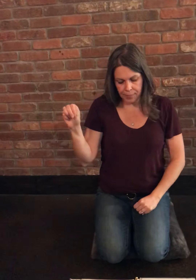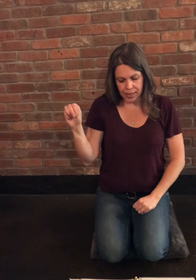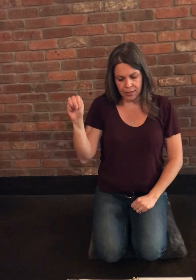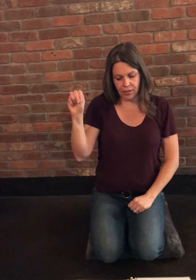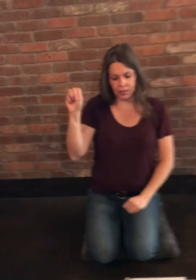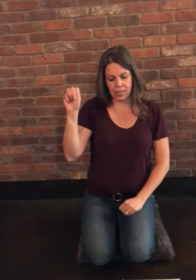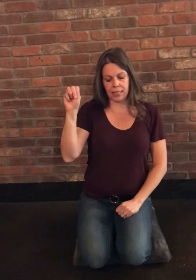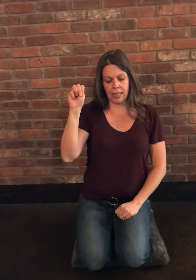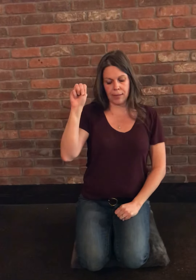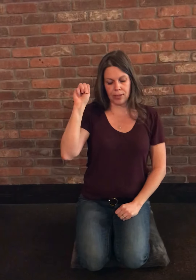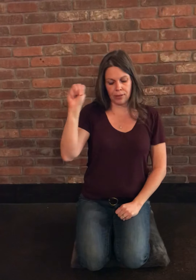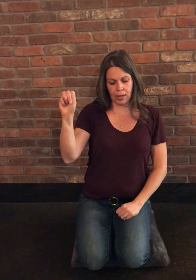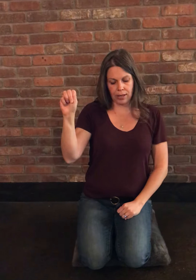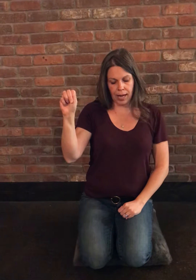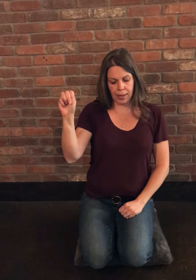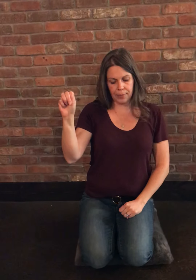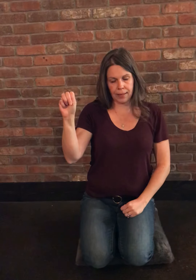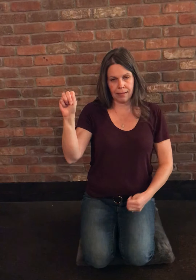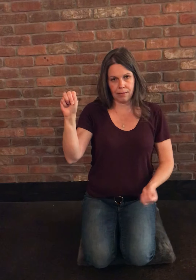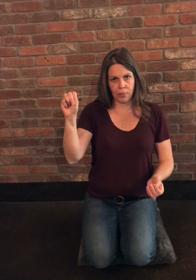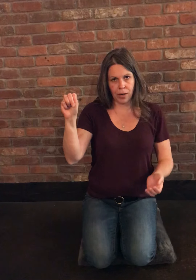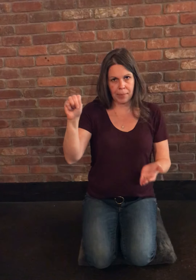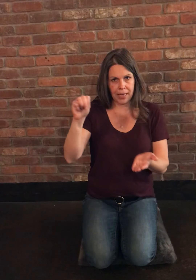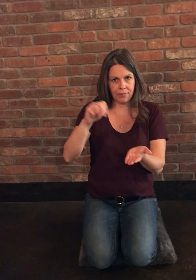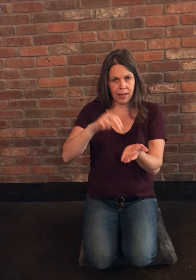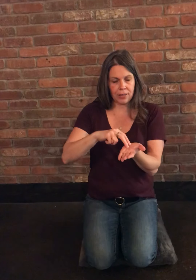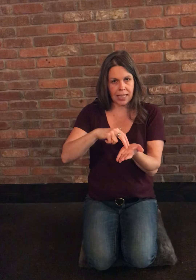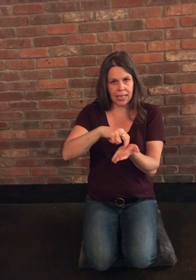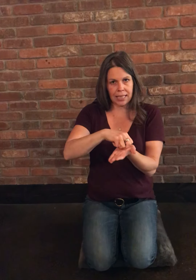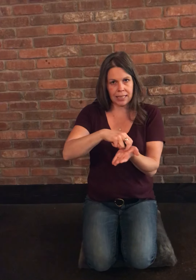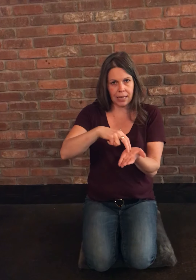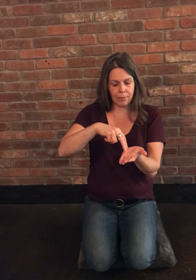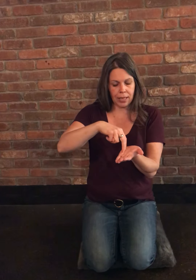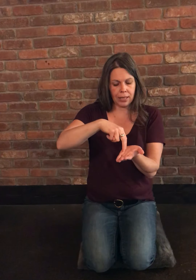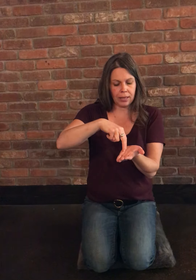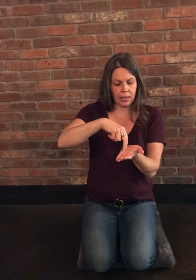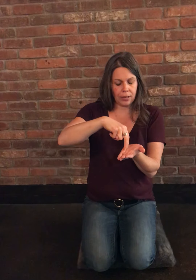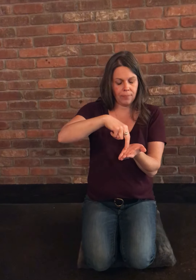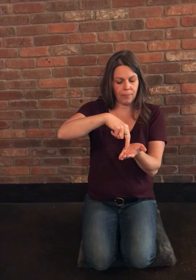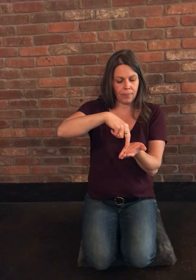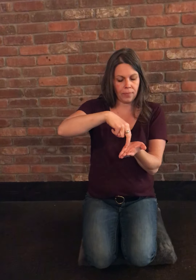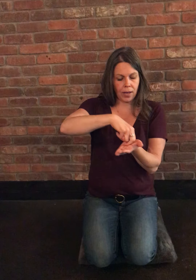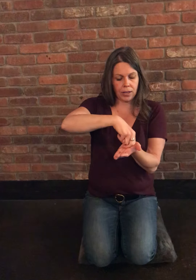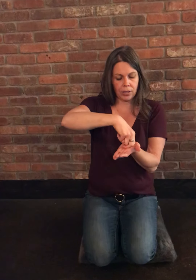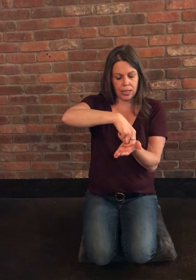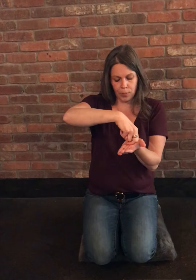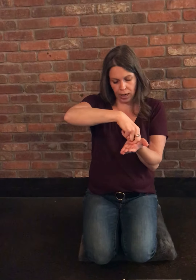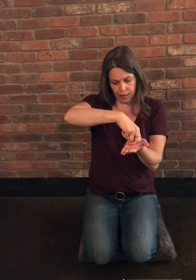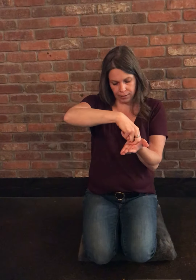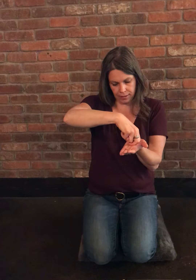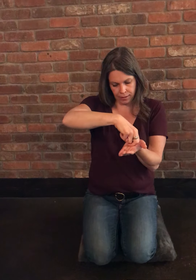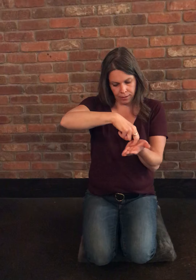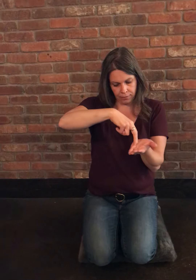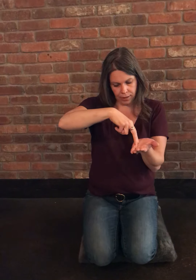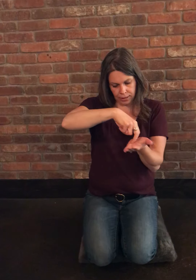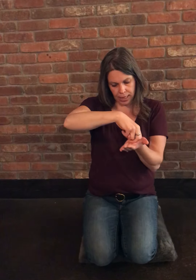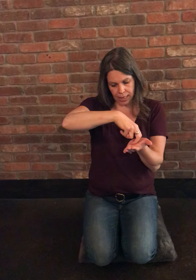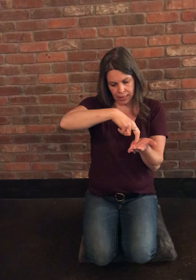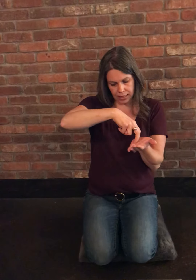Mohammed founds Islam, so another M. Mohammed founds Islam, like they're on their knees praying. Founds